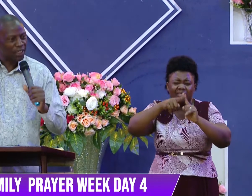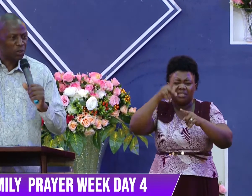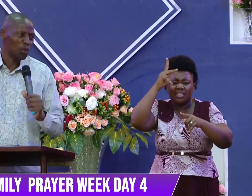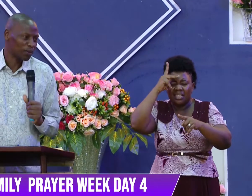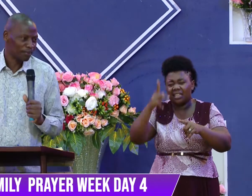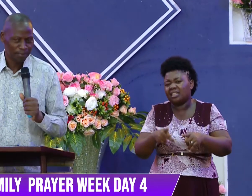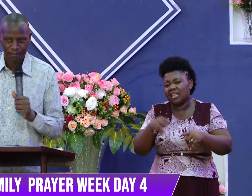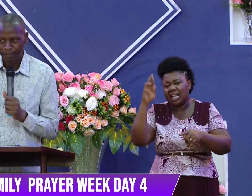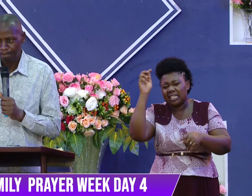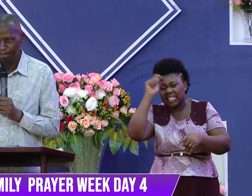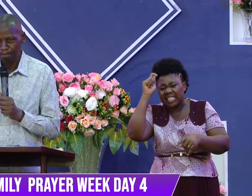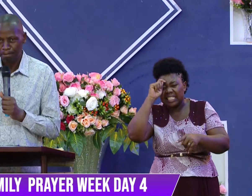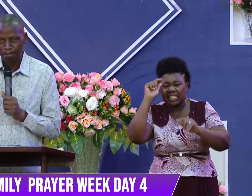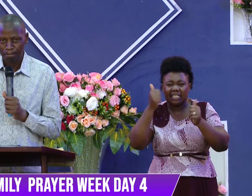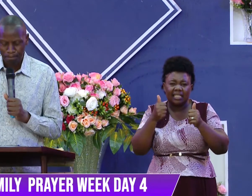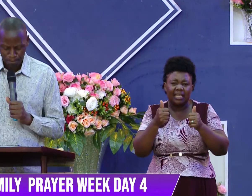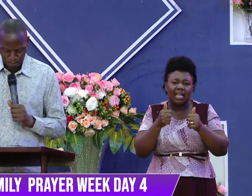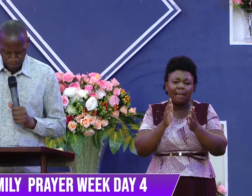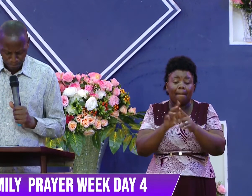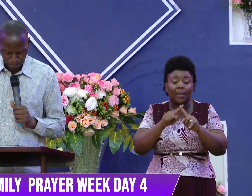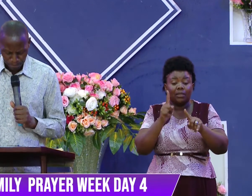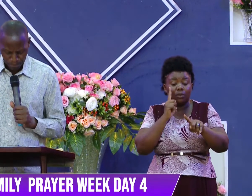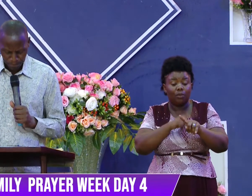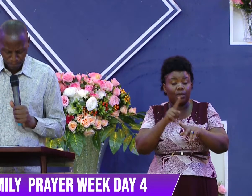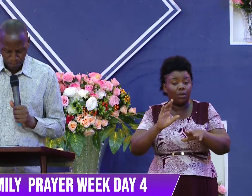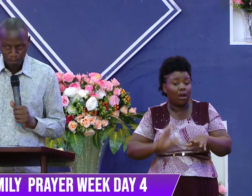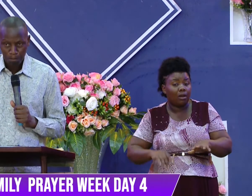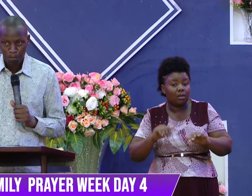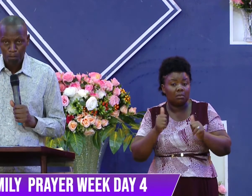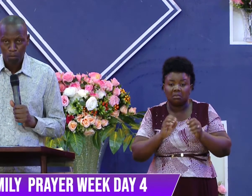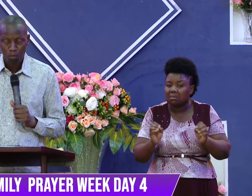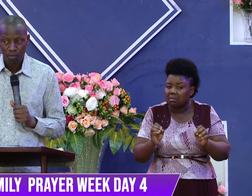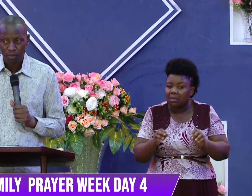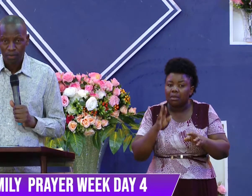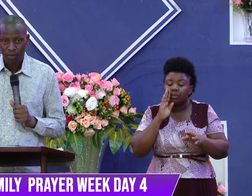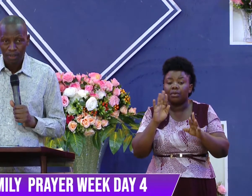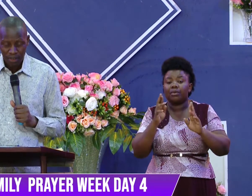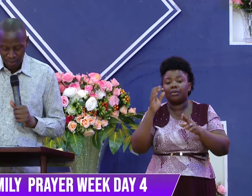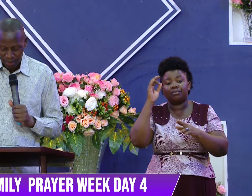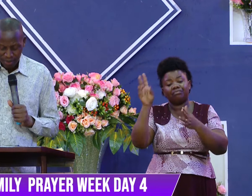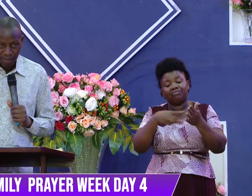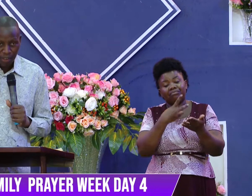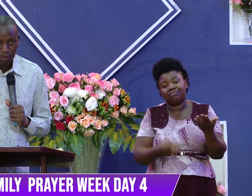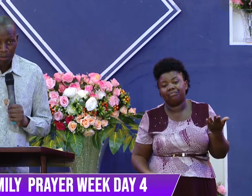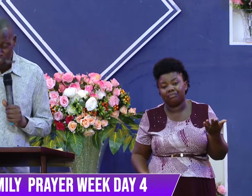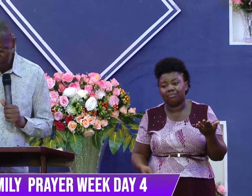God. Even though you're talented, having everything, once your character is not good, be ready for a fall.